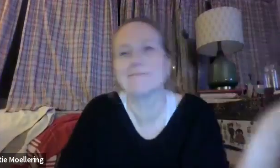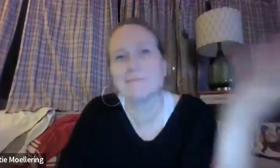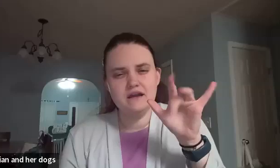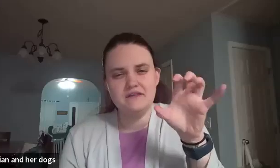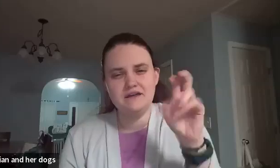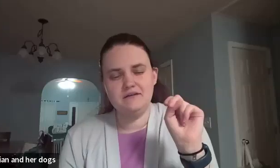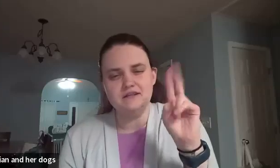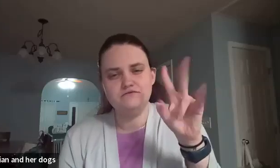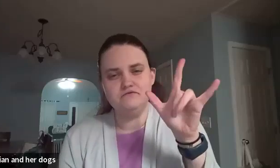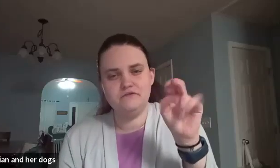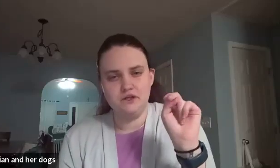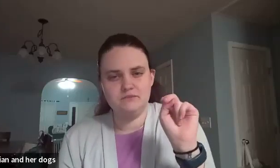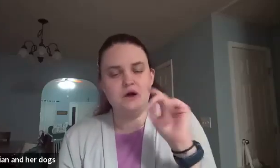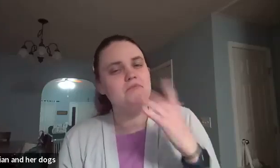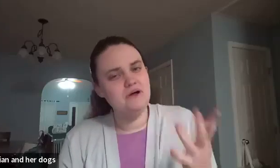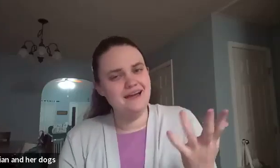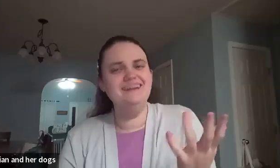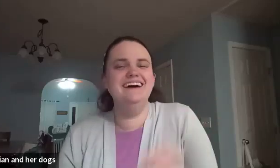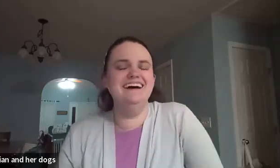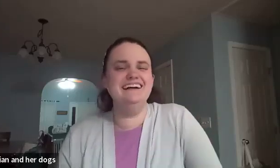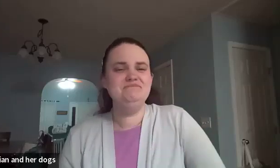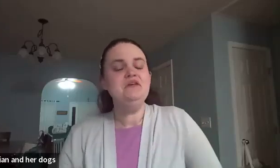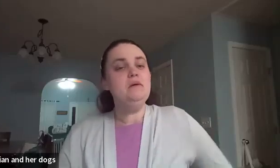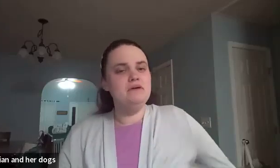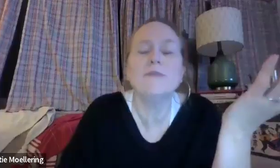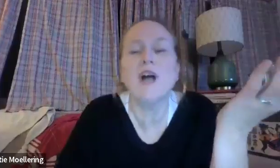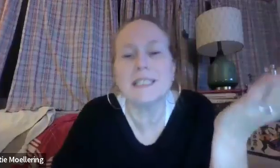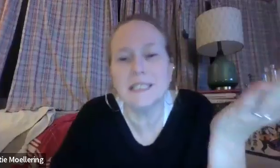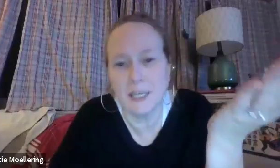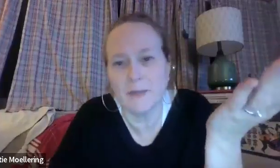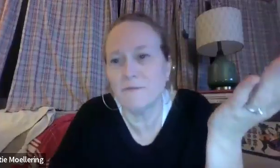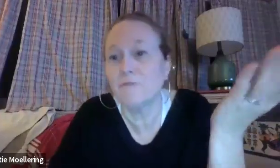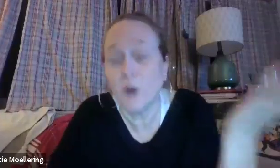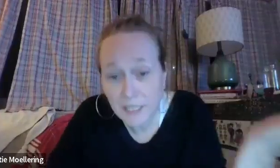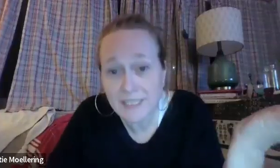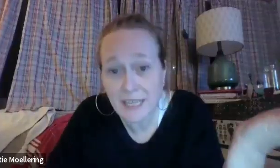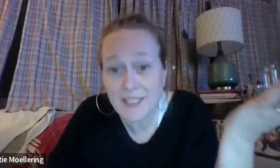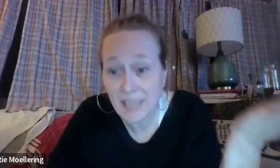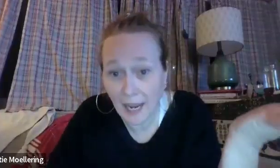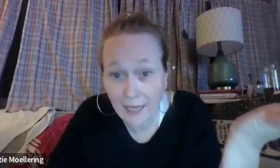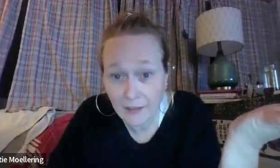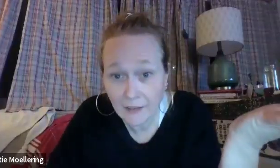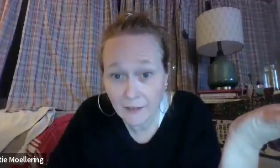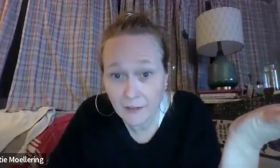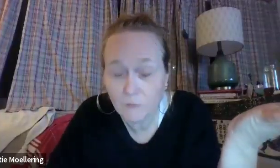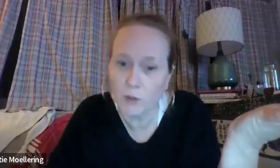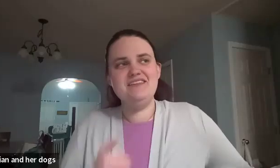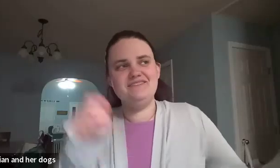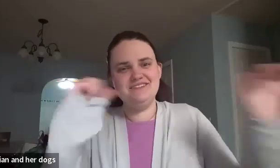because Vulcan, I think, is finger spelled, but you have but got to tell me Vulcan doesn't have a sign? I Vulcan know is my that we'll